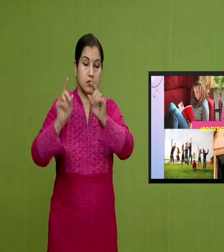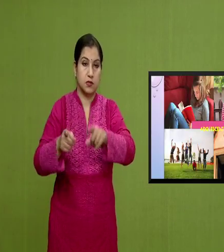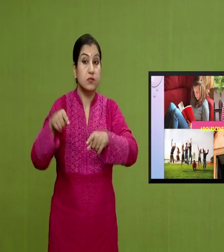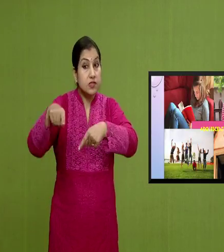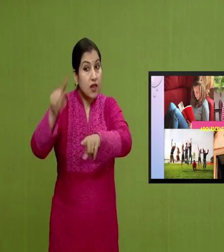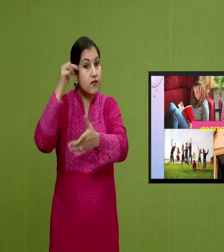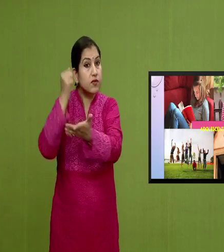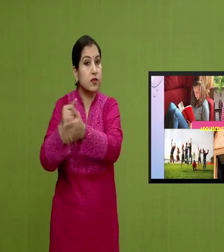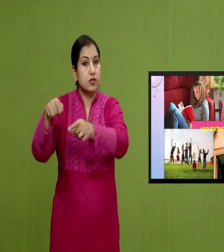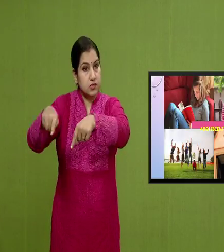for themselves.